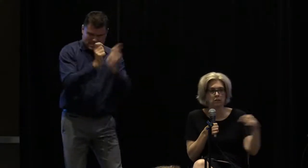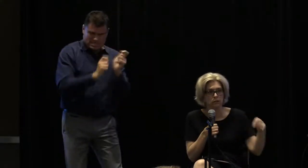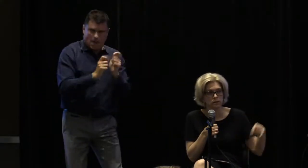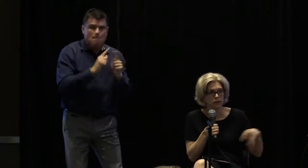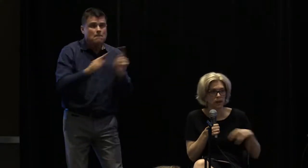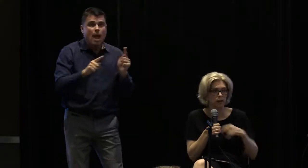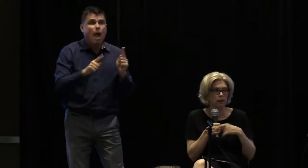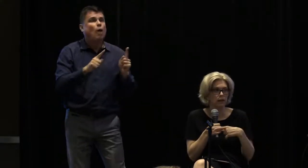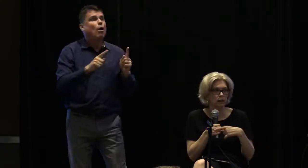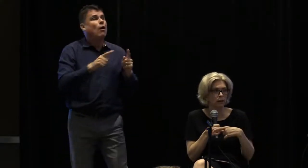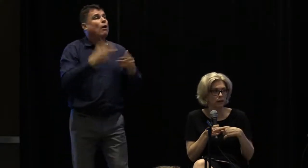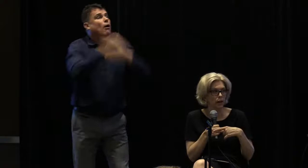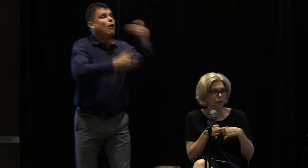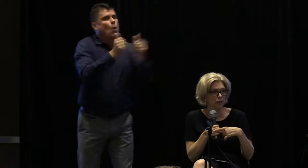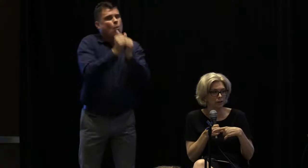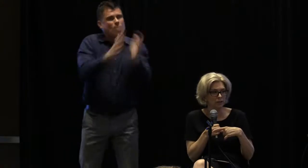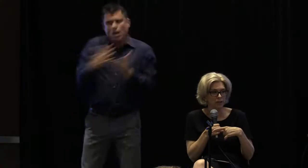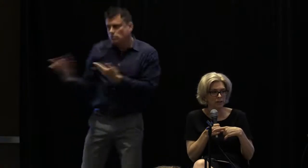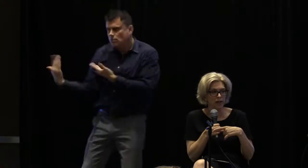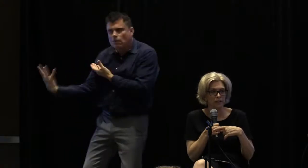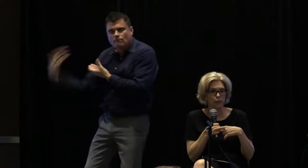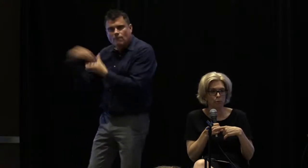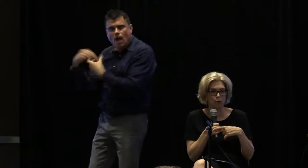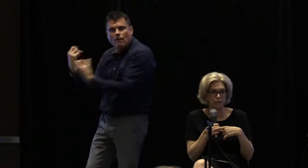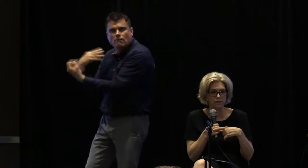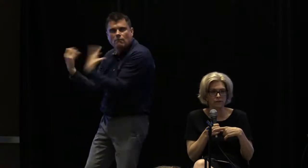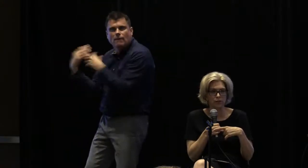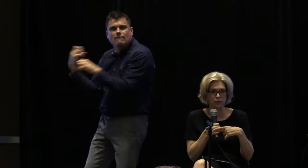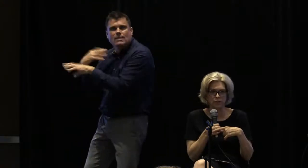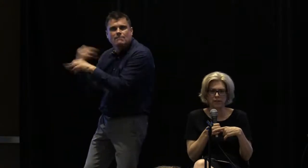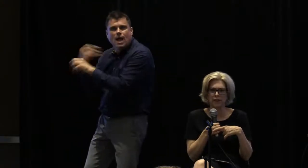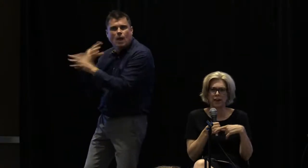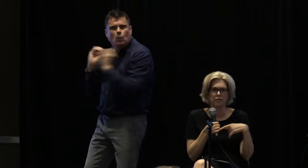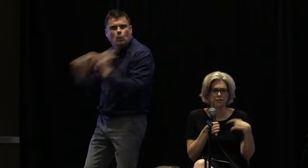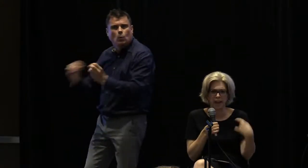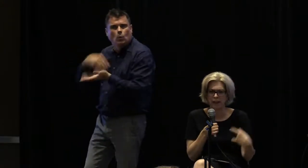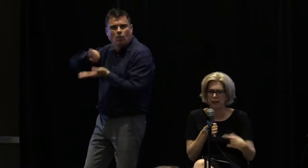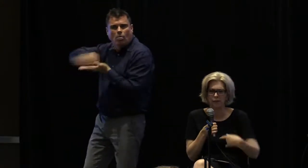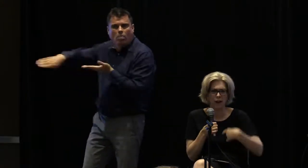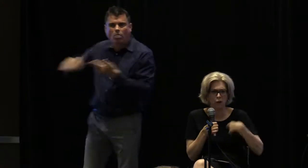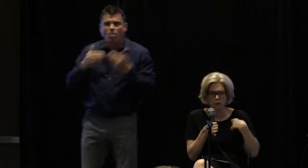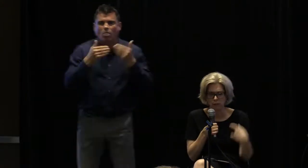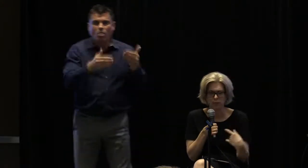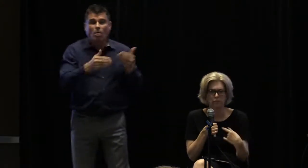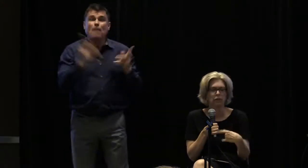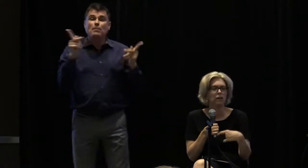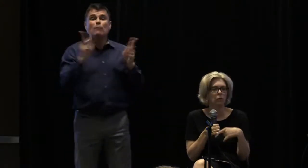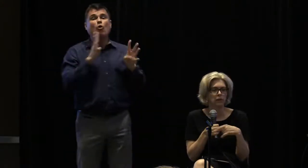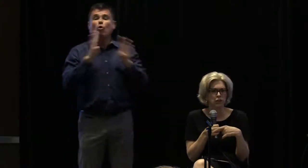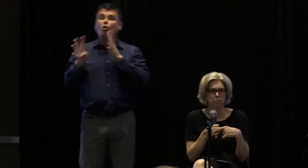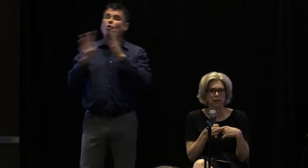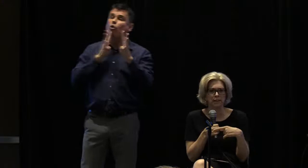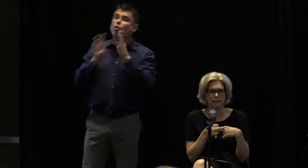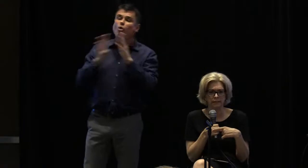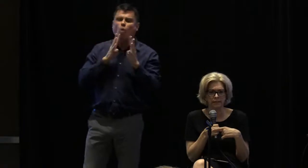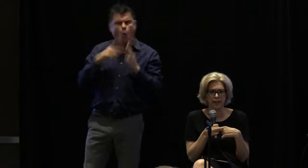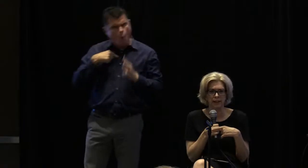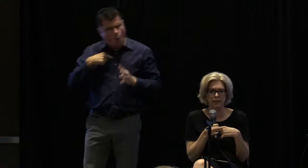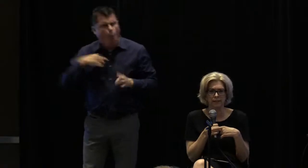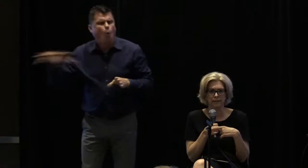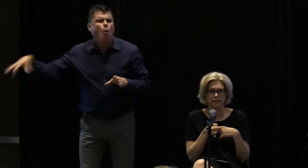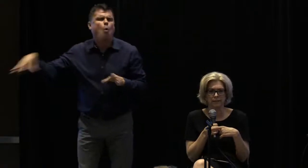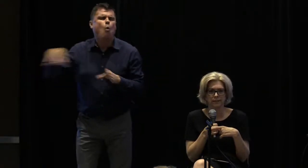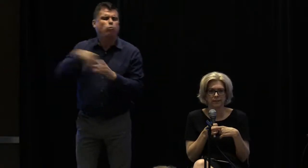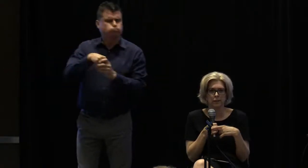talk about inclusion and the importance of inclusion and the understanding of how inclusive we should be as a